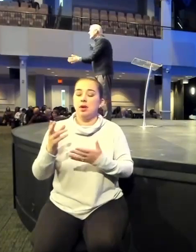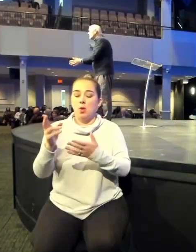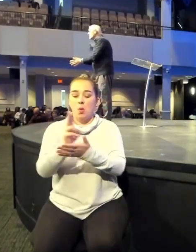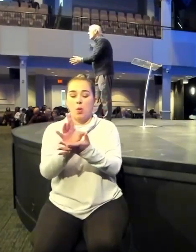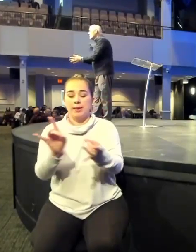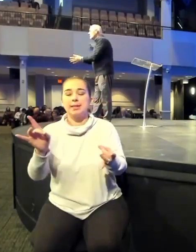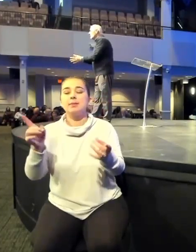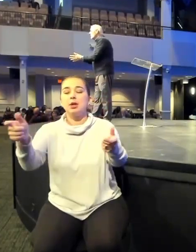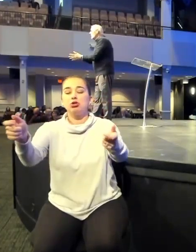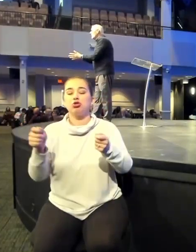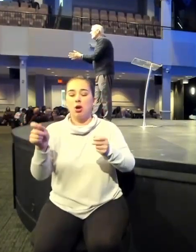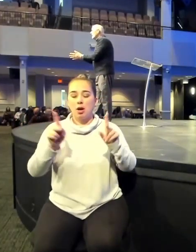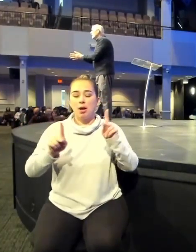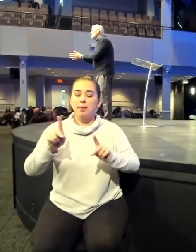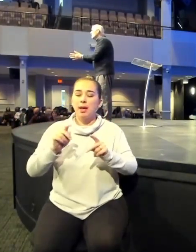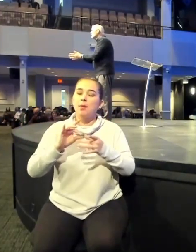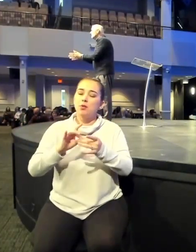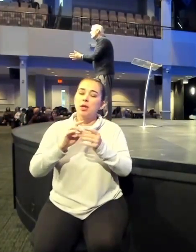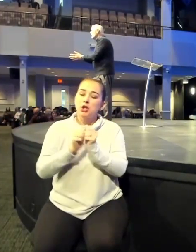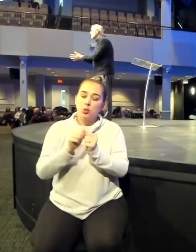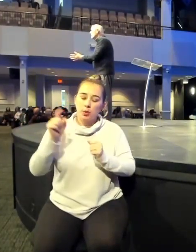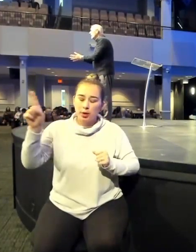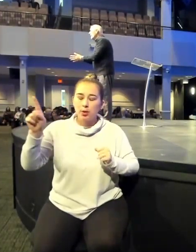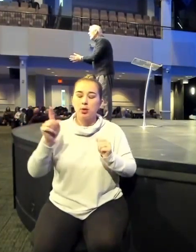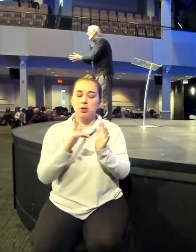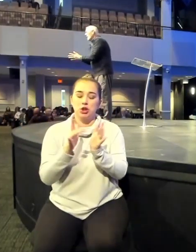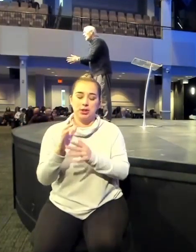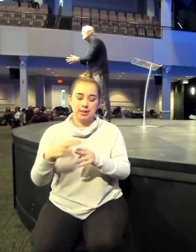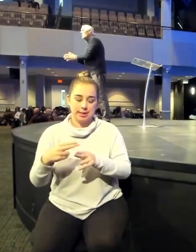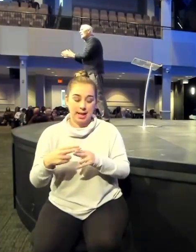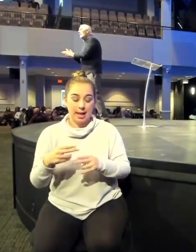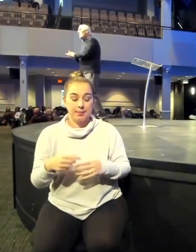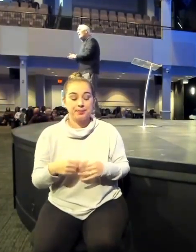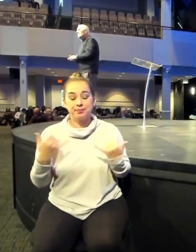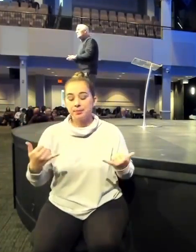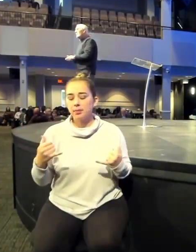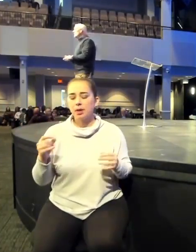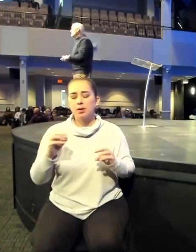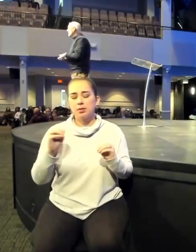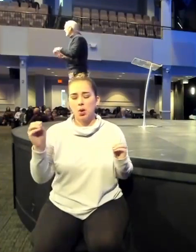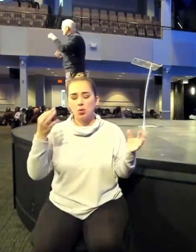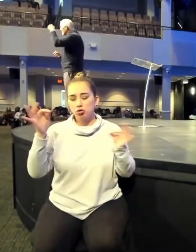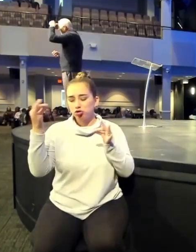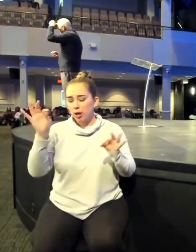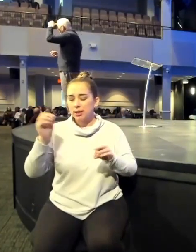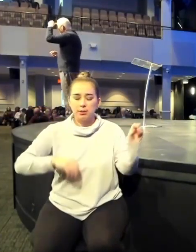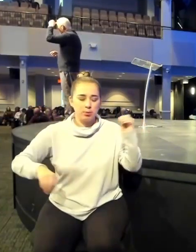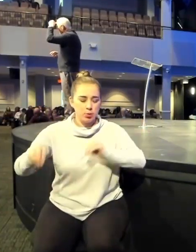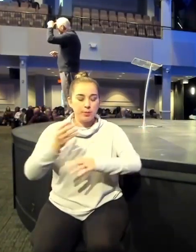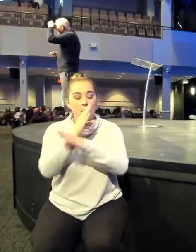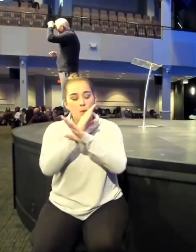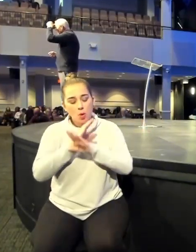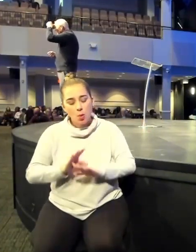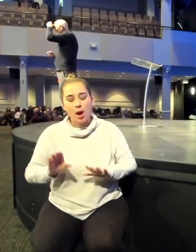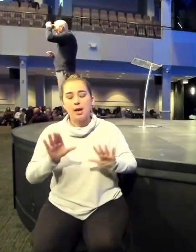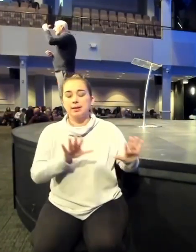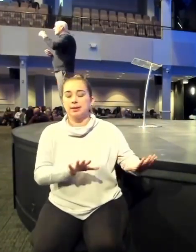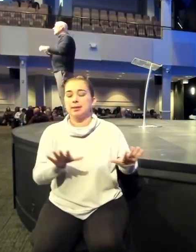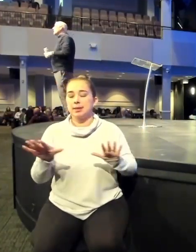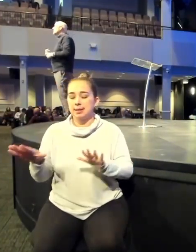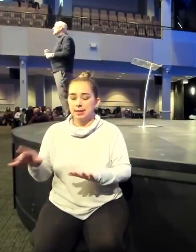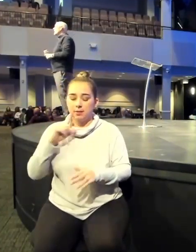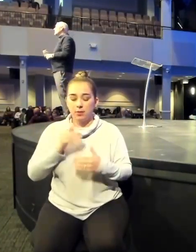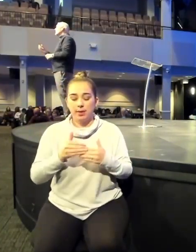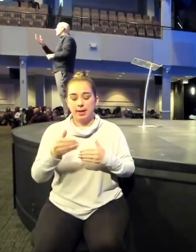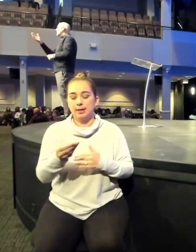into relationship with you. We pray today in Jesus' name. Our heads are bowed. Our eyes are closed. I'm going to ask that no one be moving around, looking about